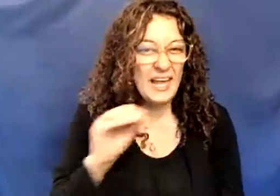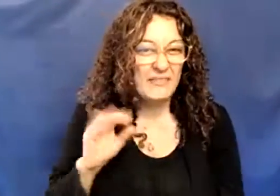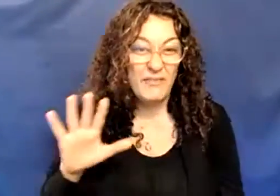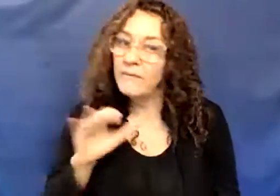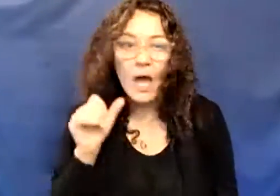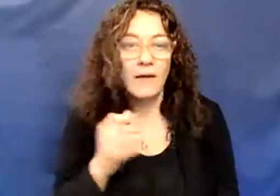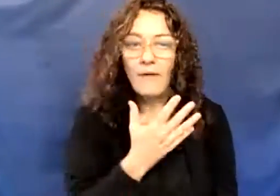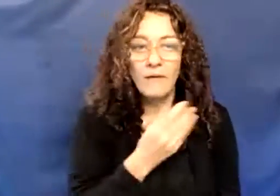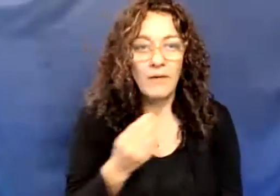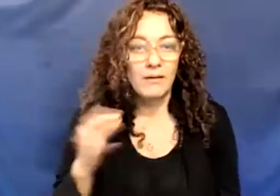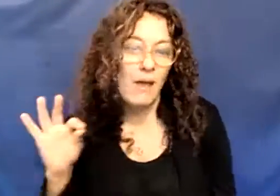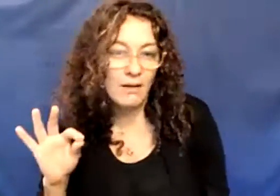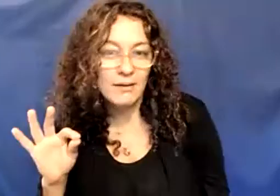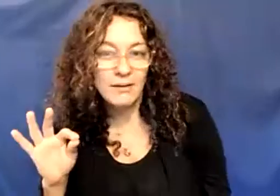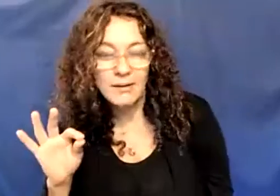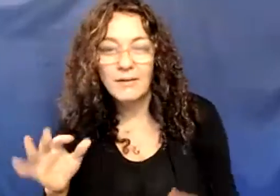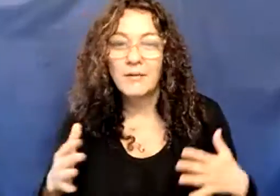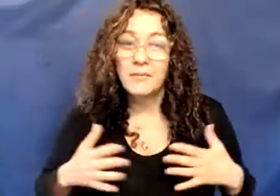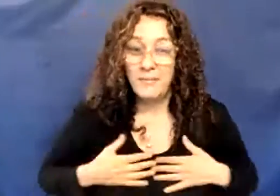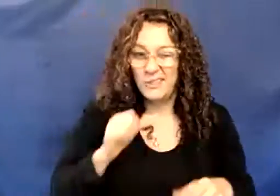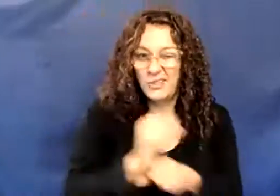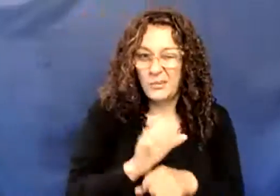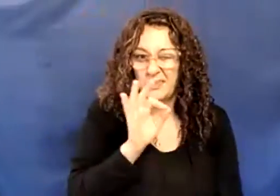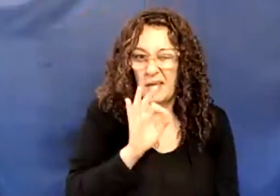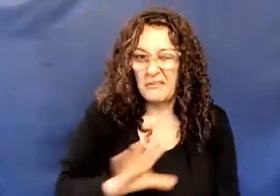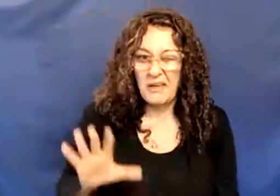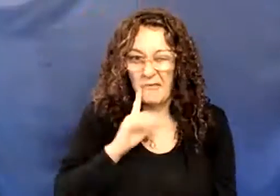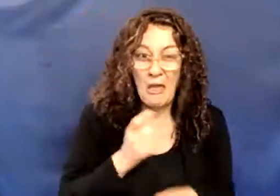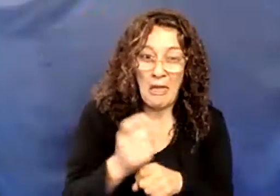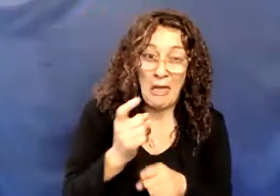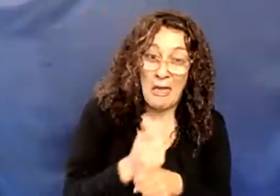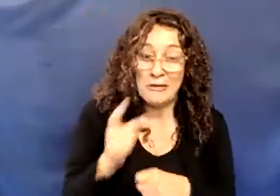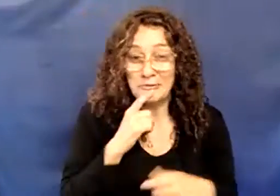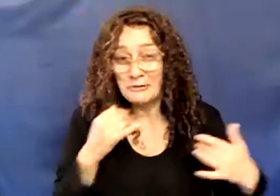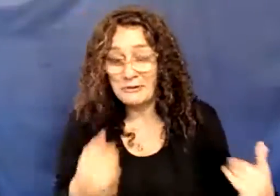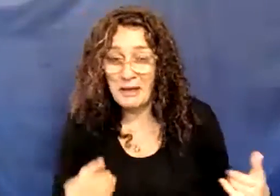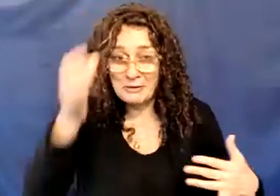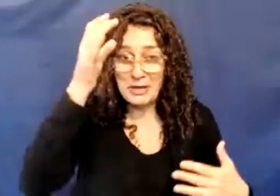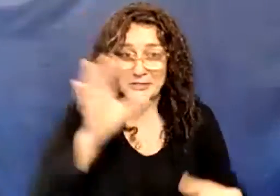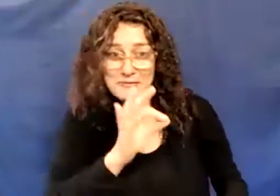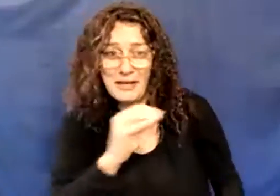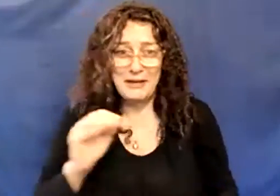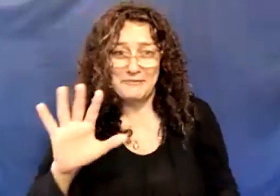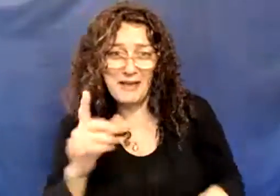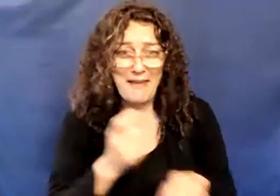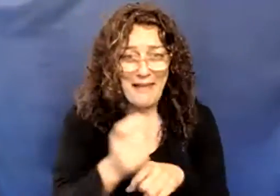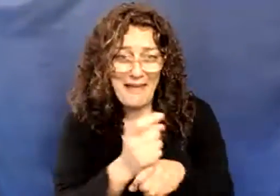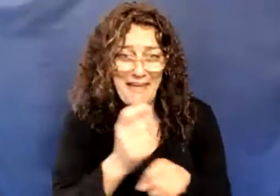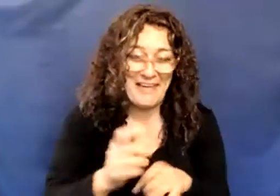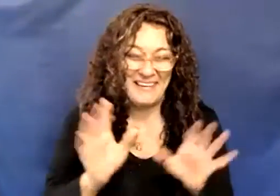I have a 9 to 5 job. So I'm giving you guys a 9 to 5 job this morning. So I'm a little